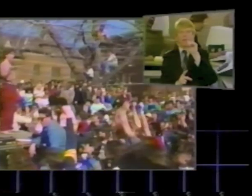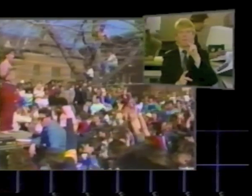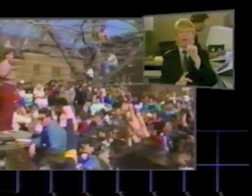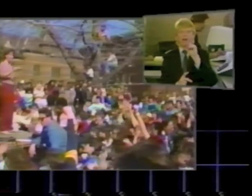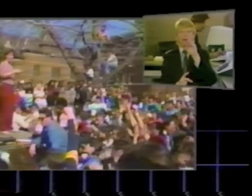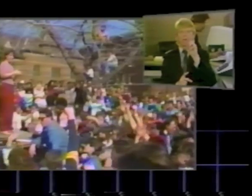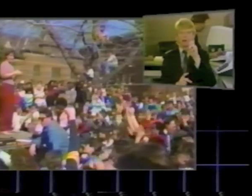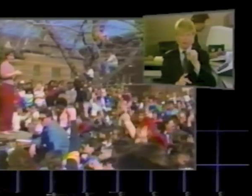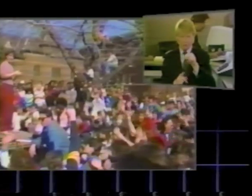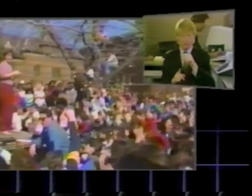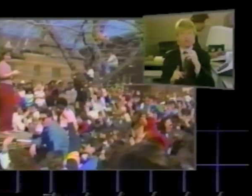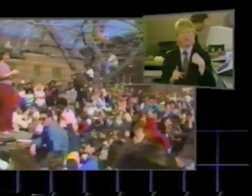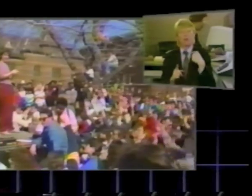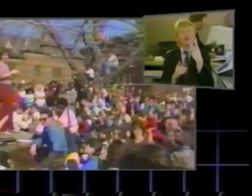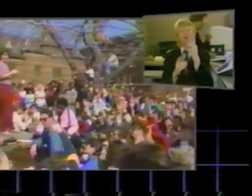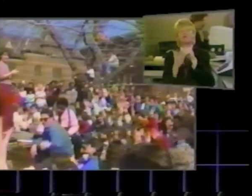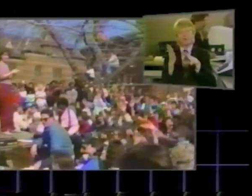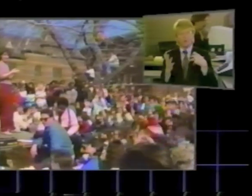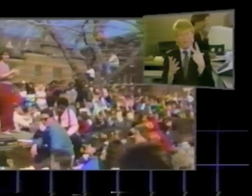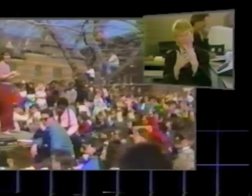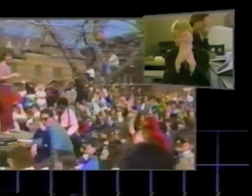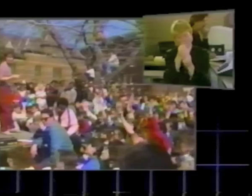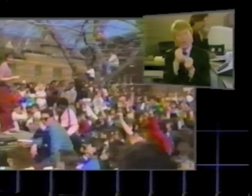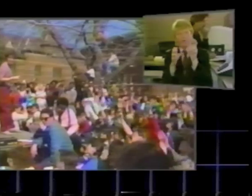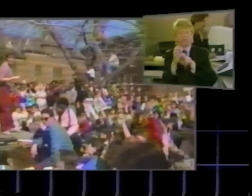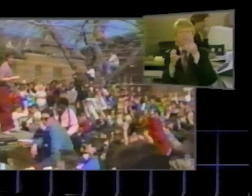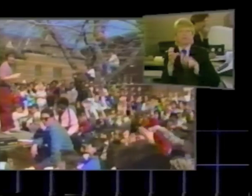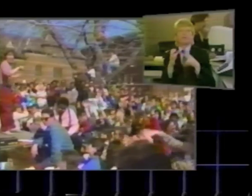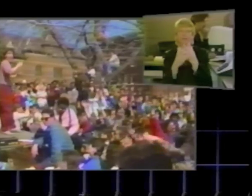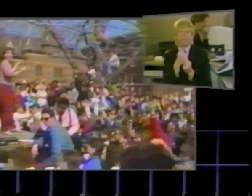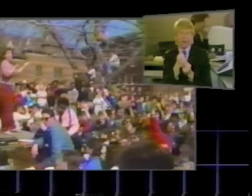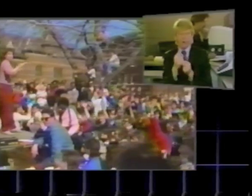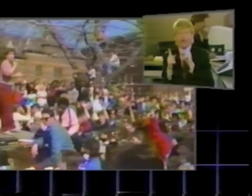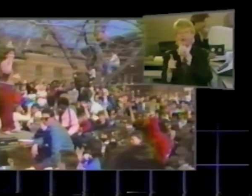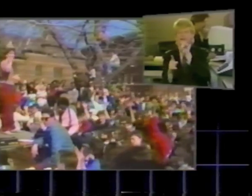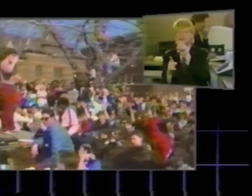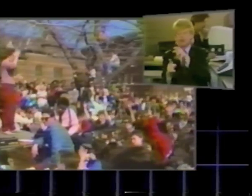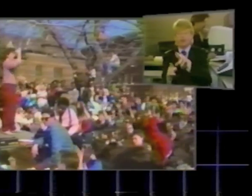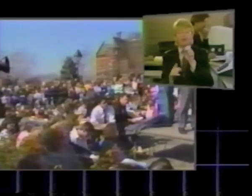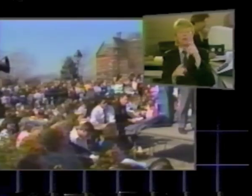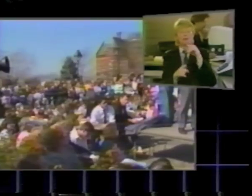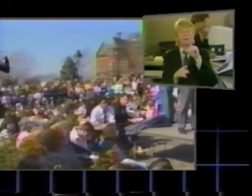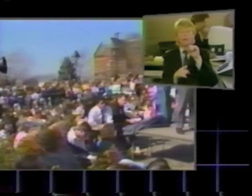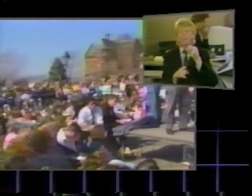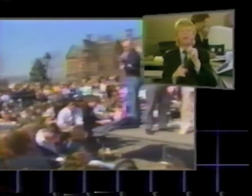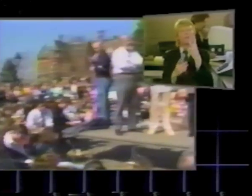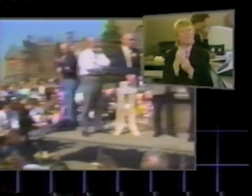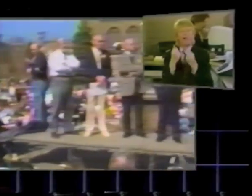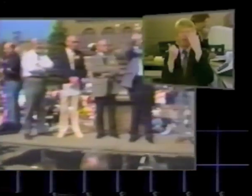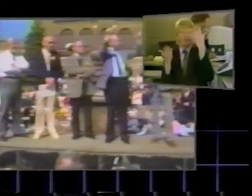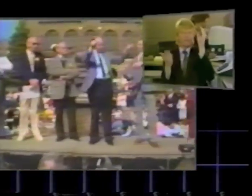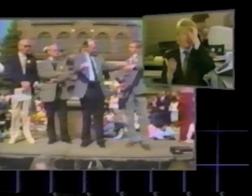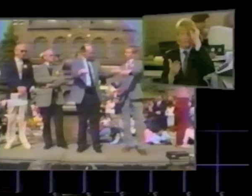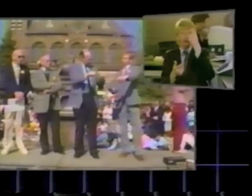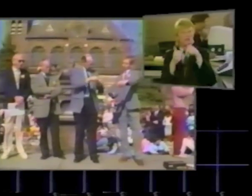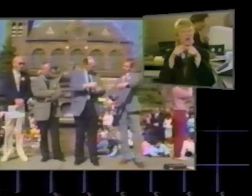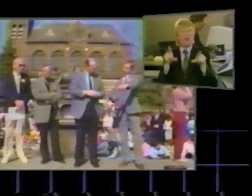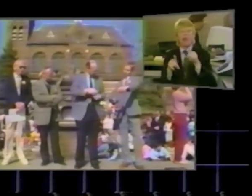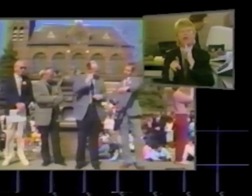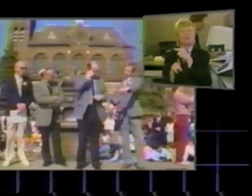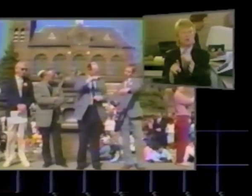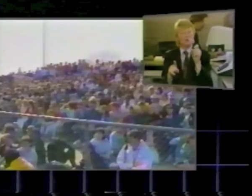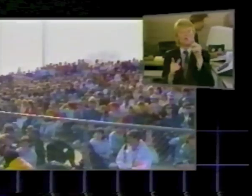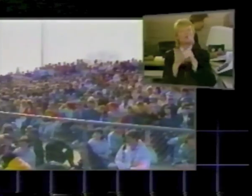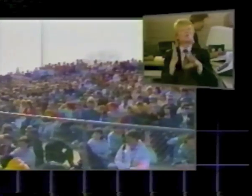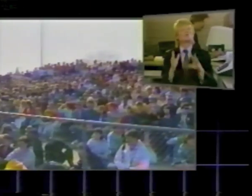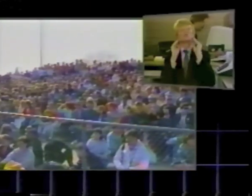students are demanding they both resign. Neither Zinser nor Spilman know sign language, so today, students decided to teach them the meaning